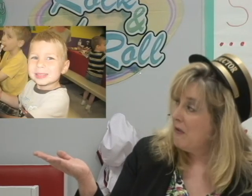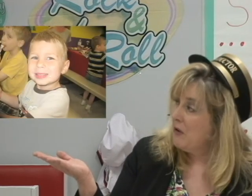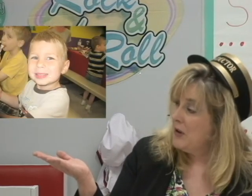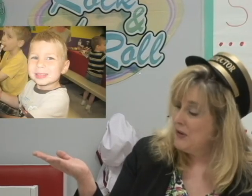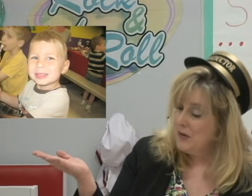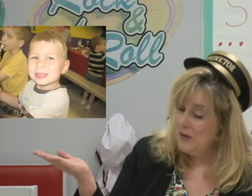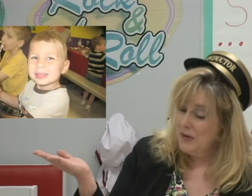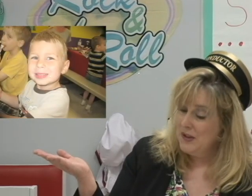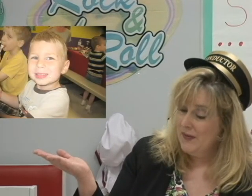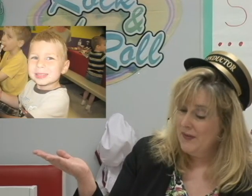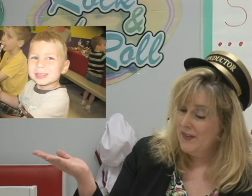4 years old.